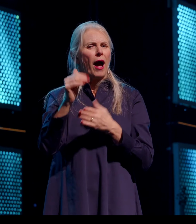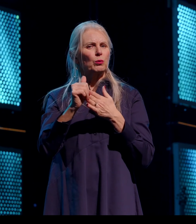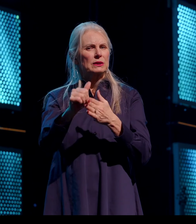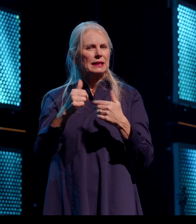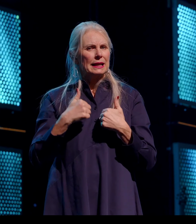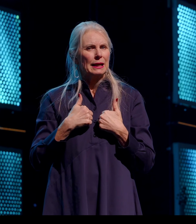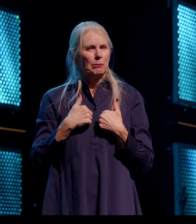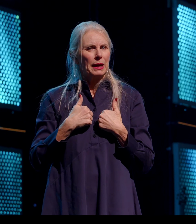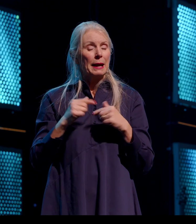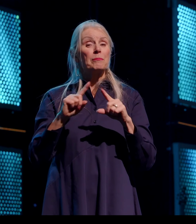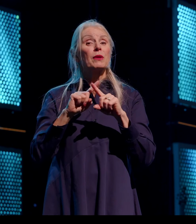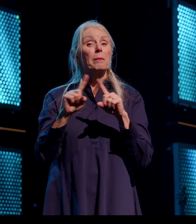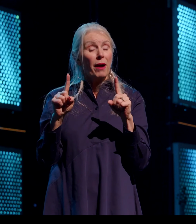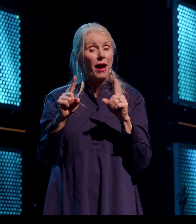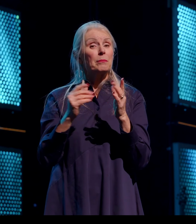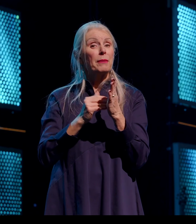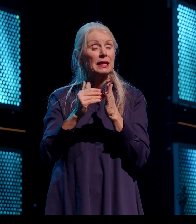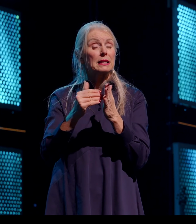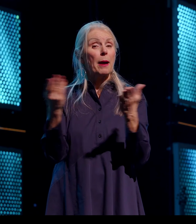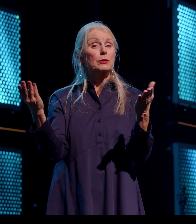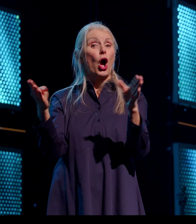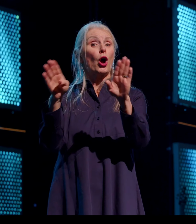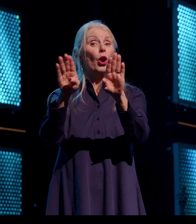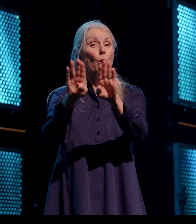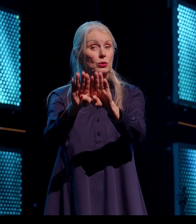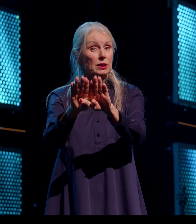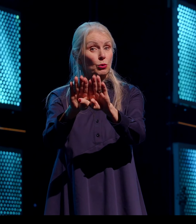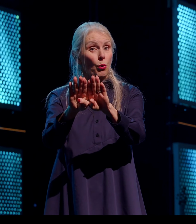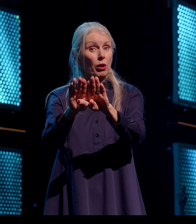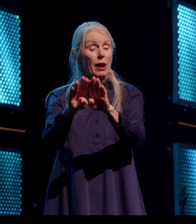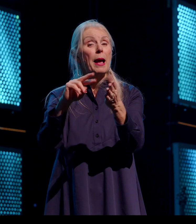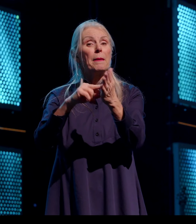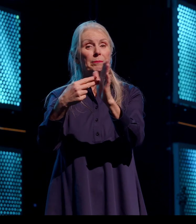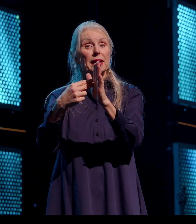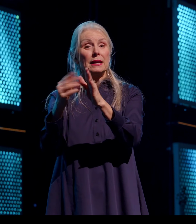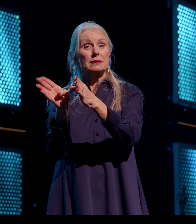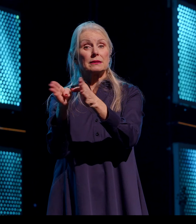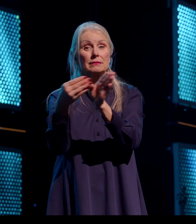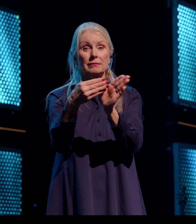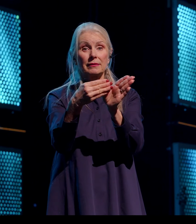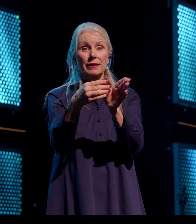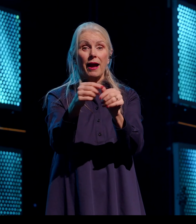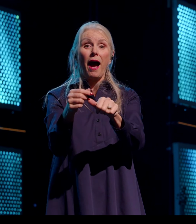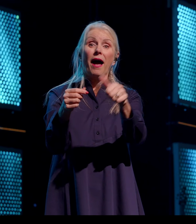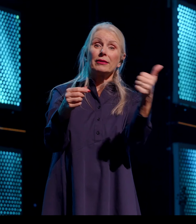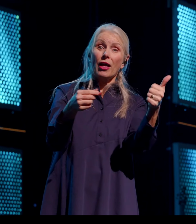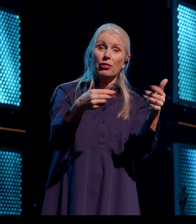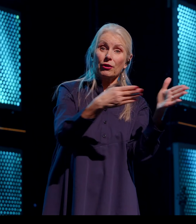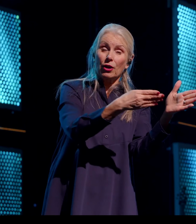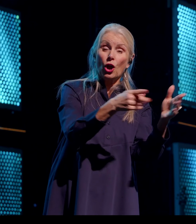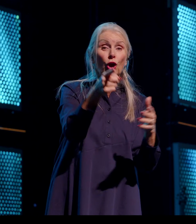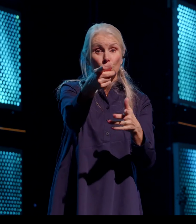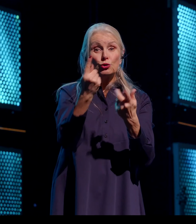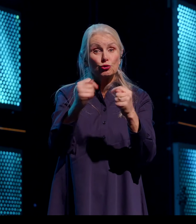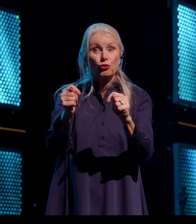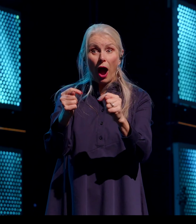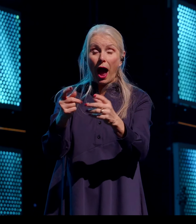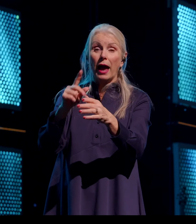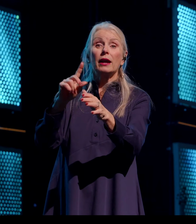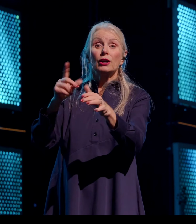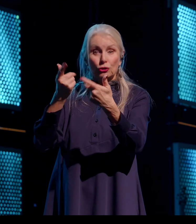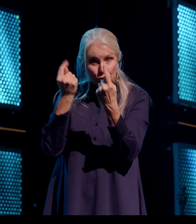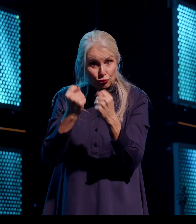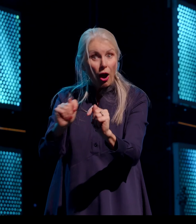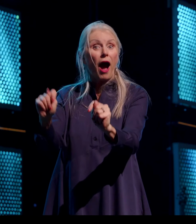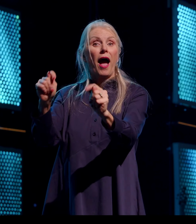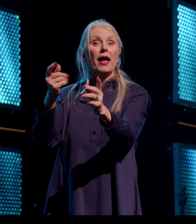leading. But many times, a closing door is an answer to walk in another direction. You may have been planning to do something for good, made attempts to bring God glory, the